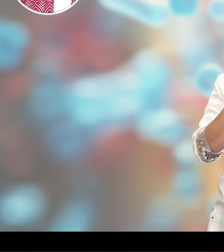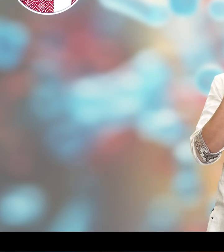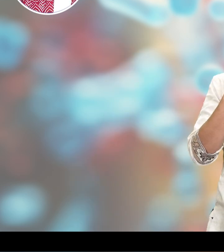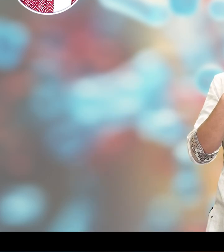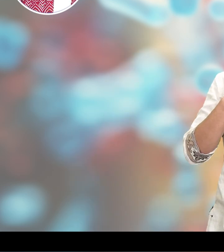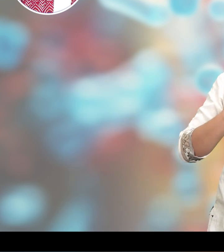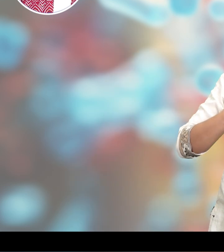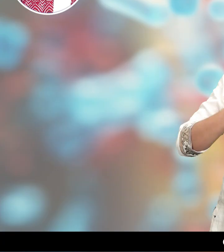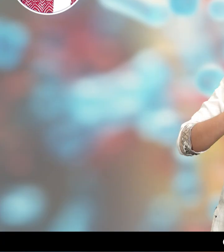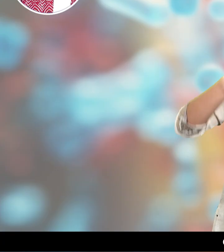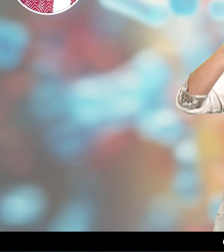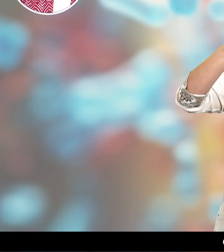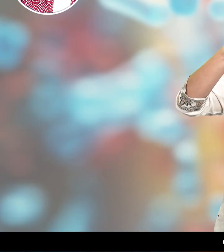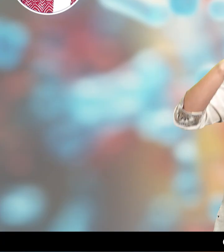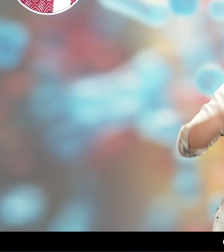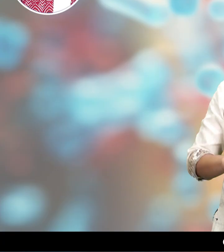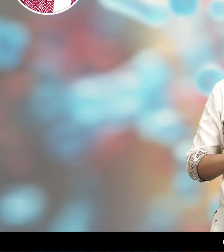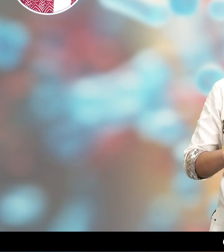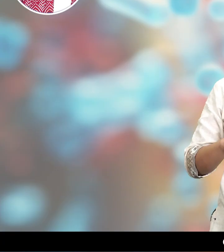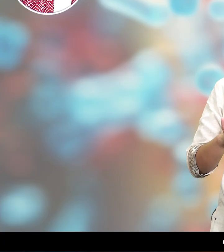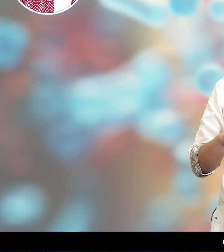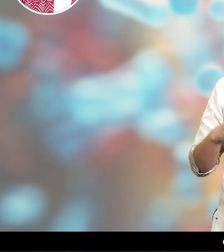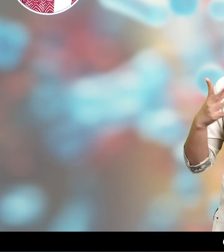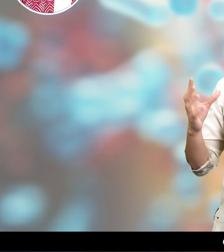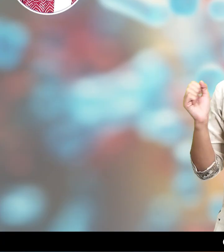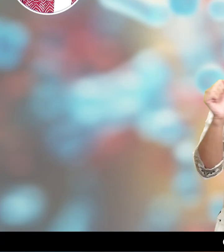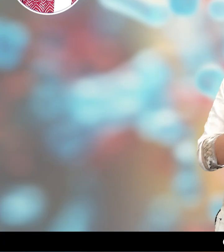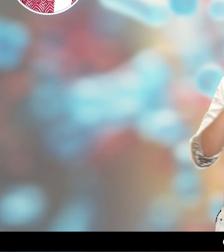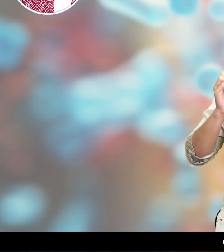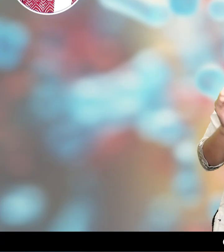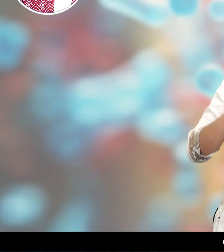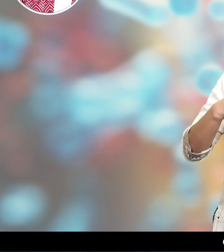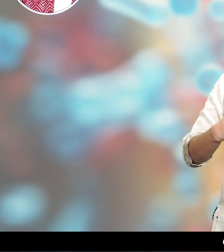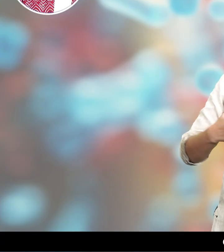cold and catching it ourselves.